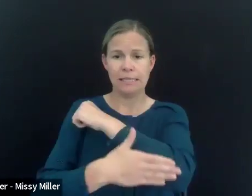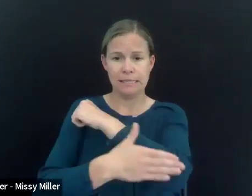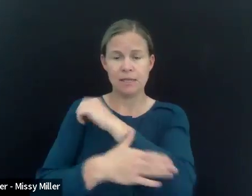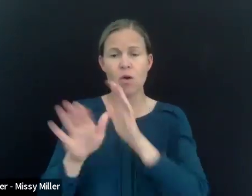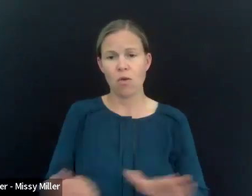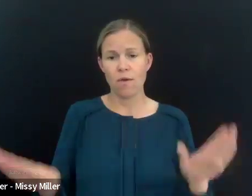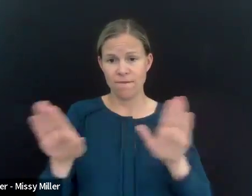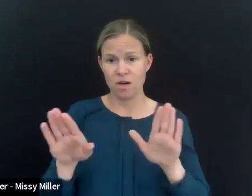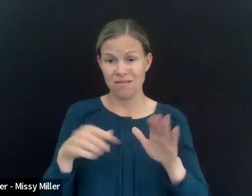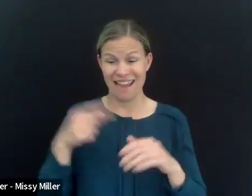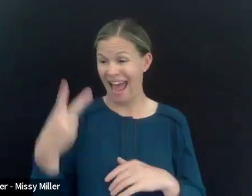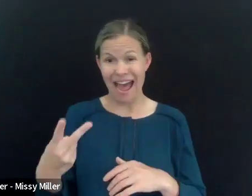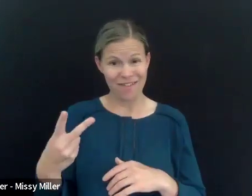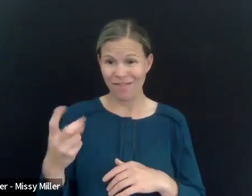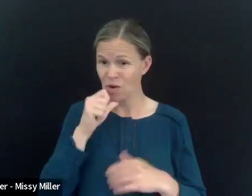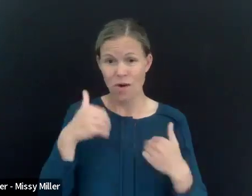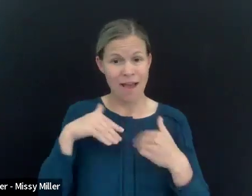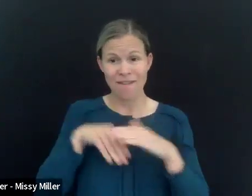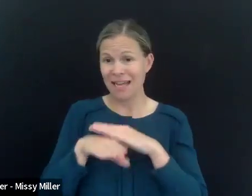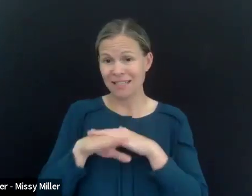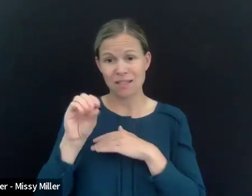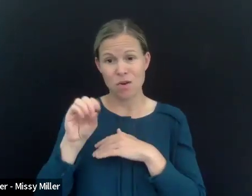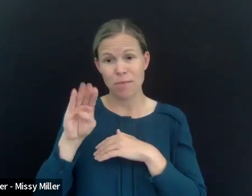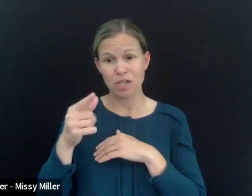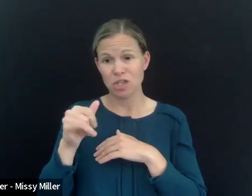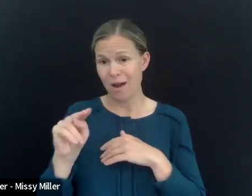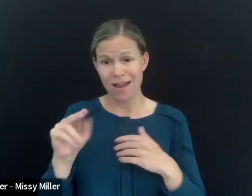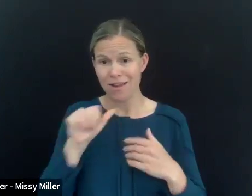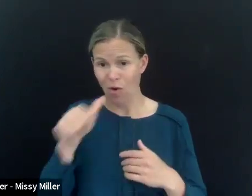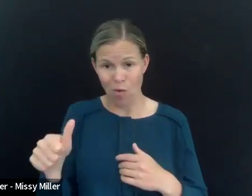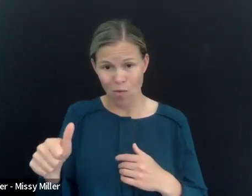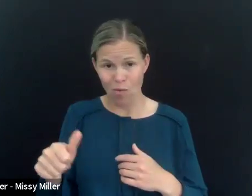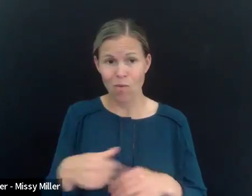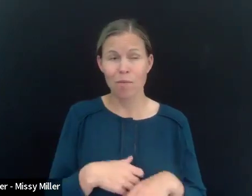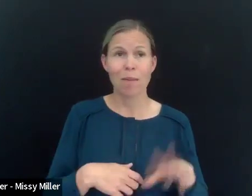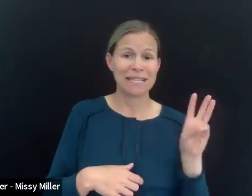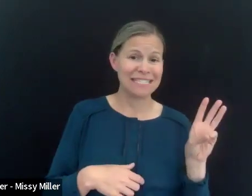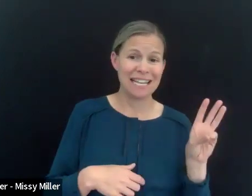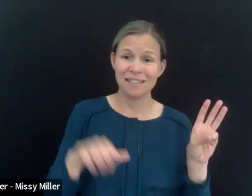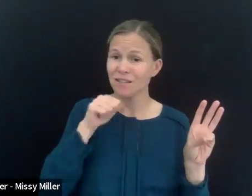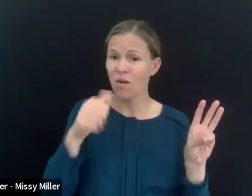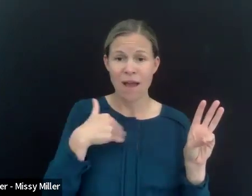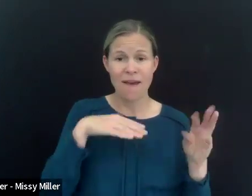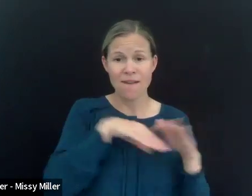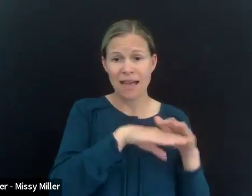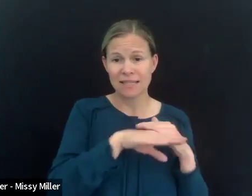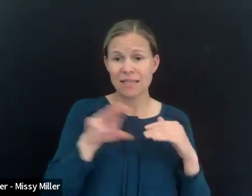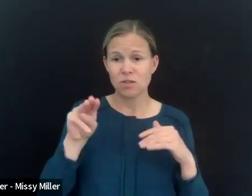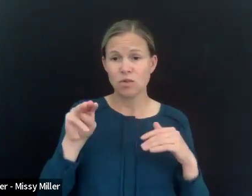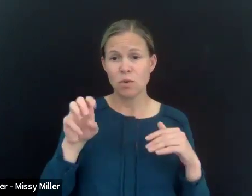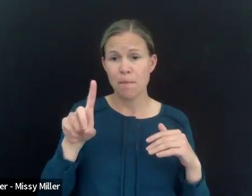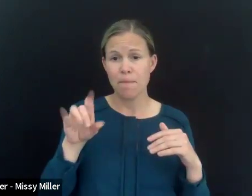to OBGYNs. 66% of Georgia counties do not have access to midwives. Even